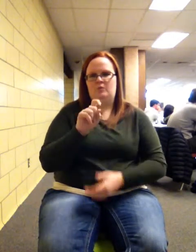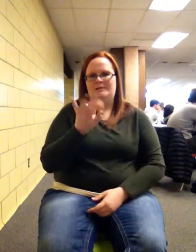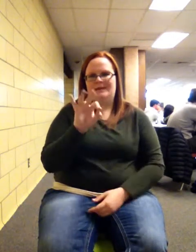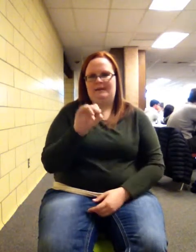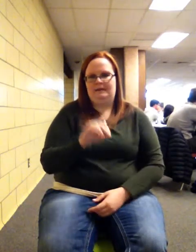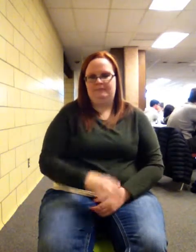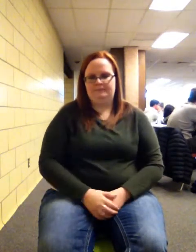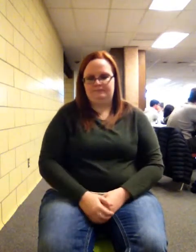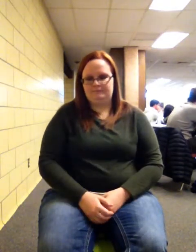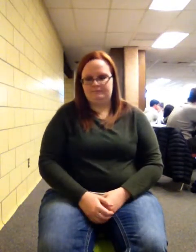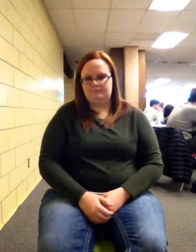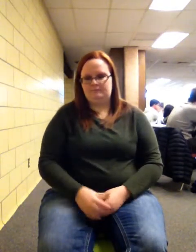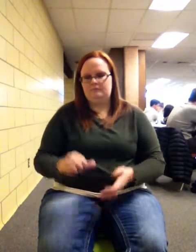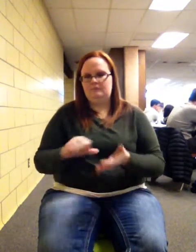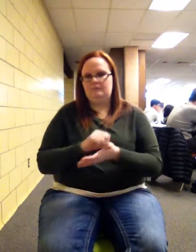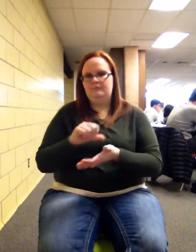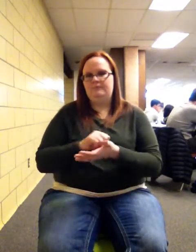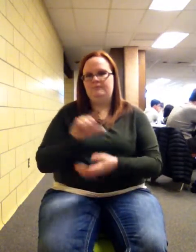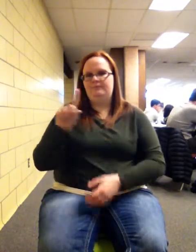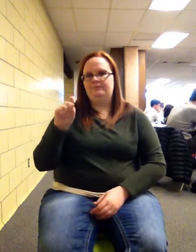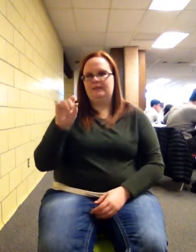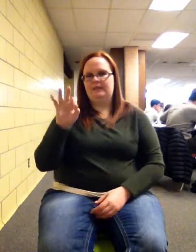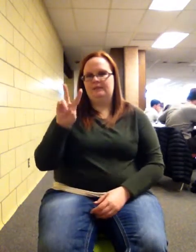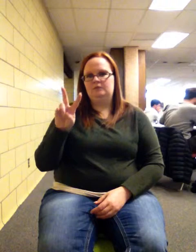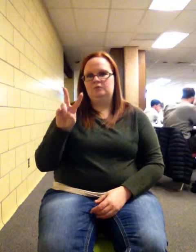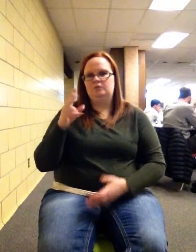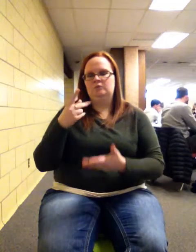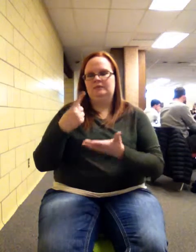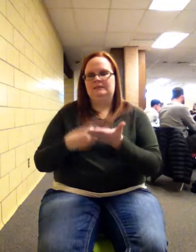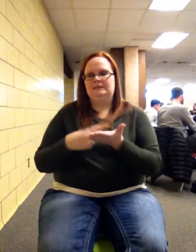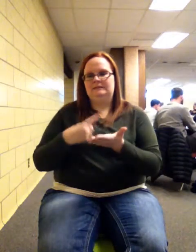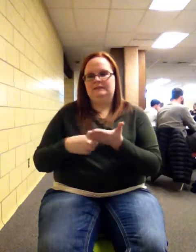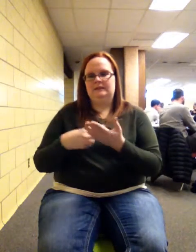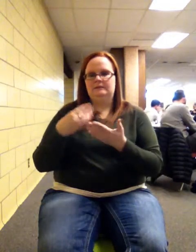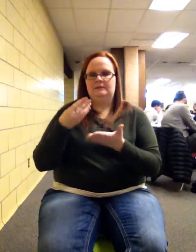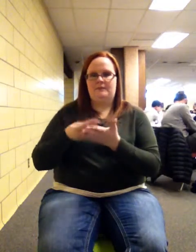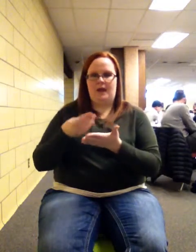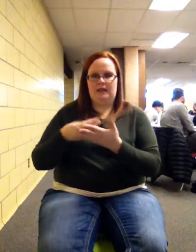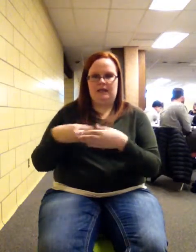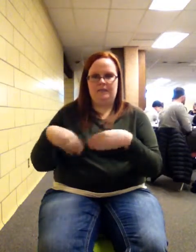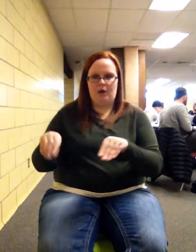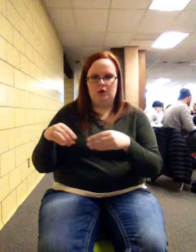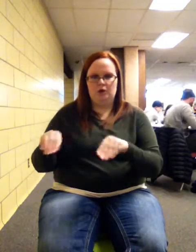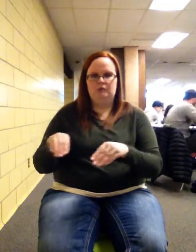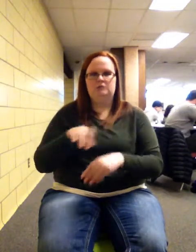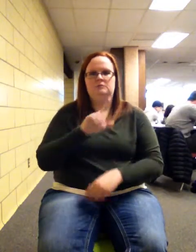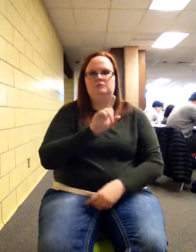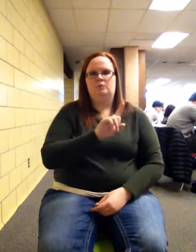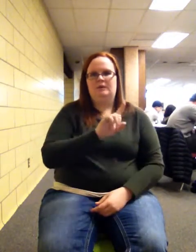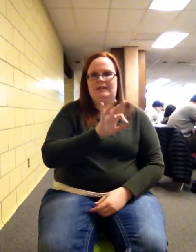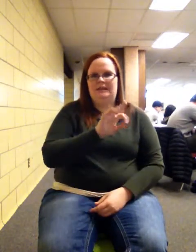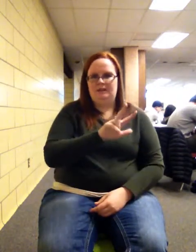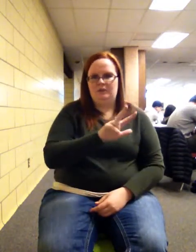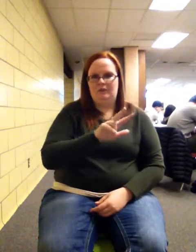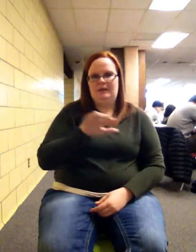On page 192, they talk about money markets. Page 193, capital markets. Don't spend too much